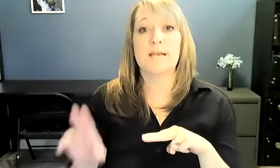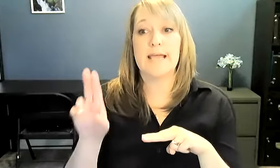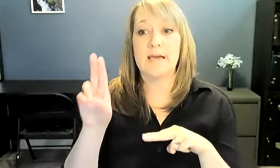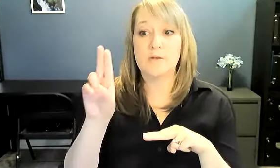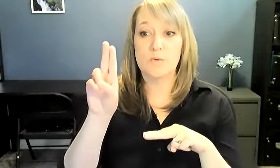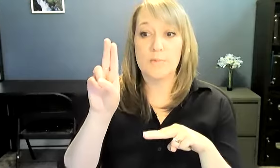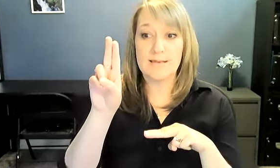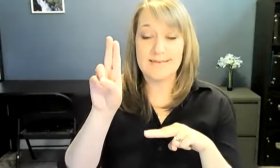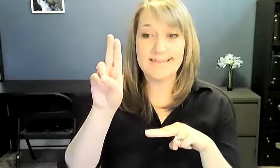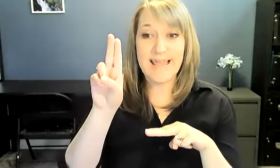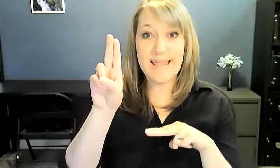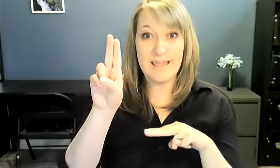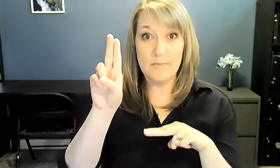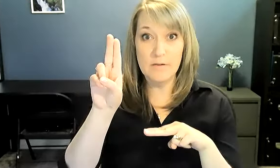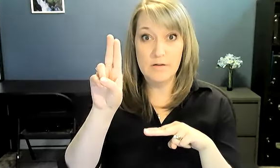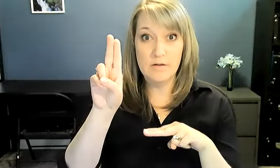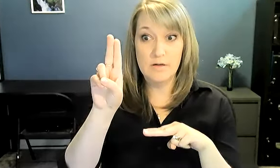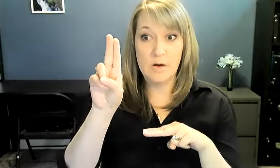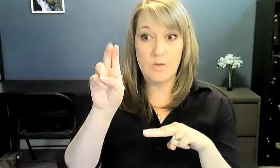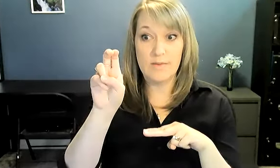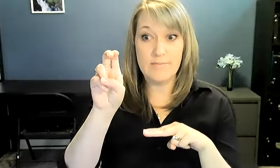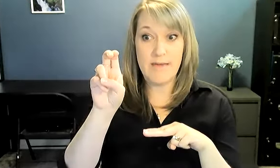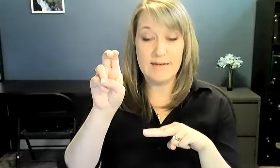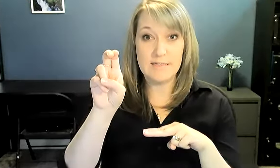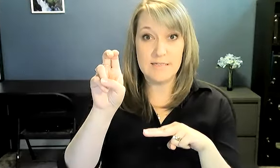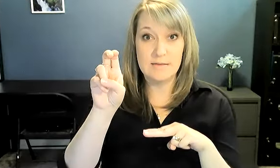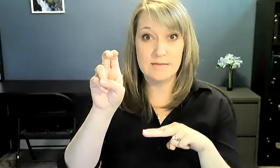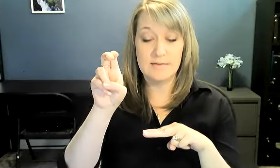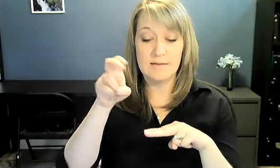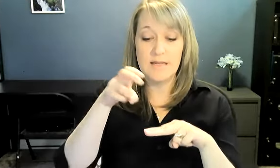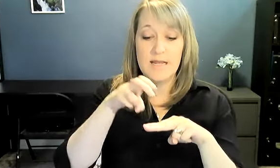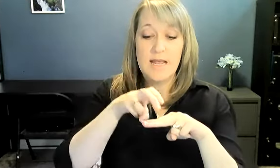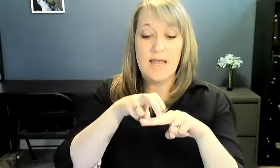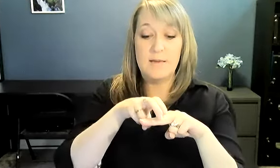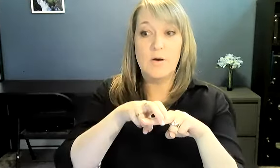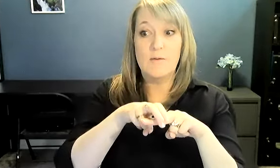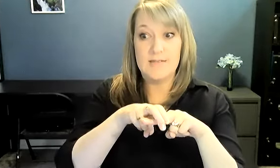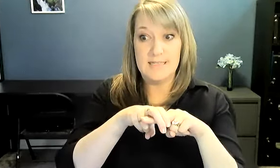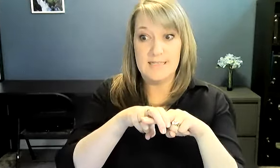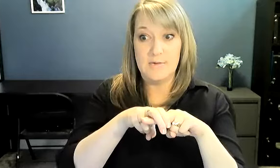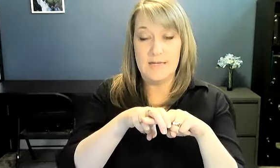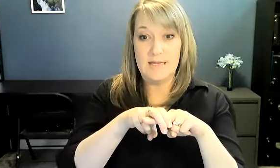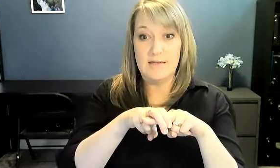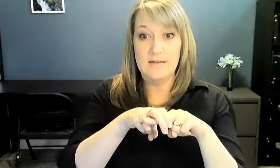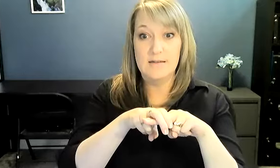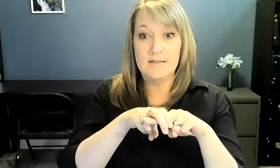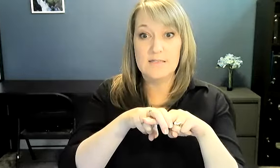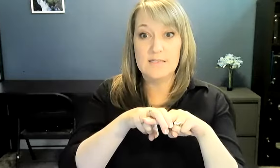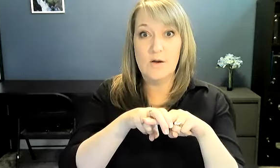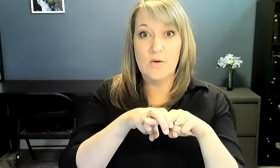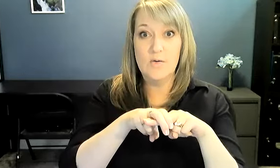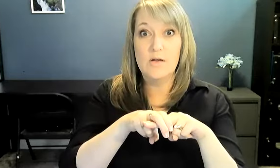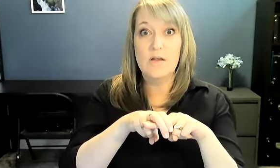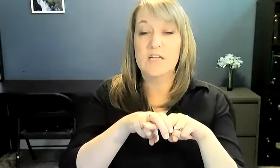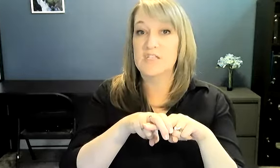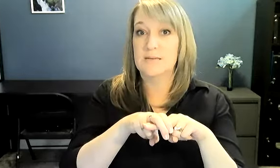hand will be the same, only bent, and palm facing down again. So it just comes